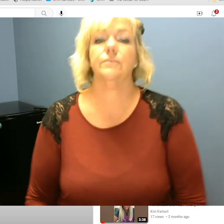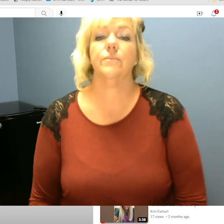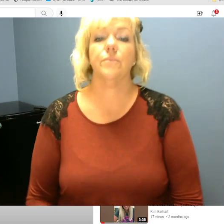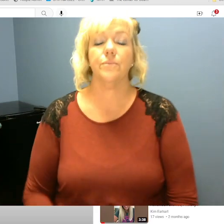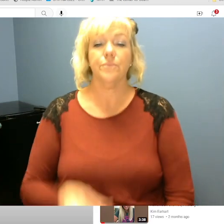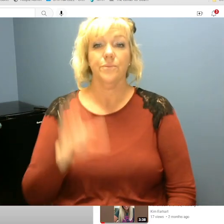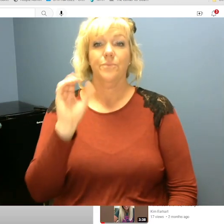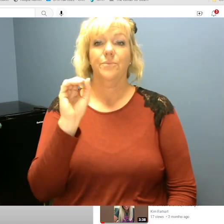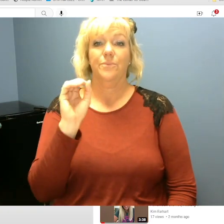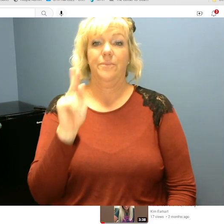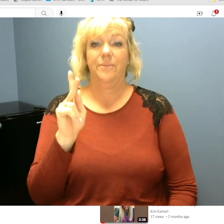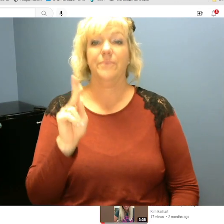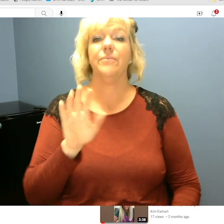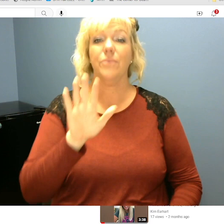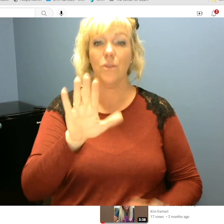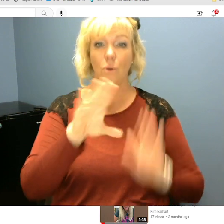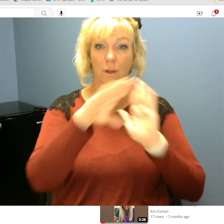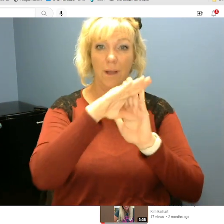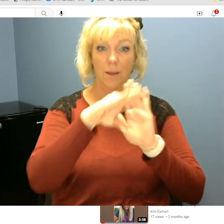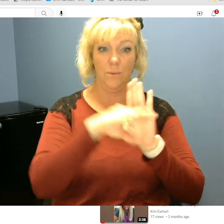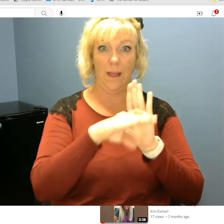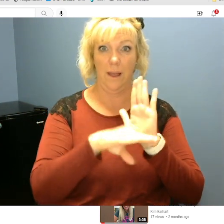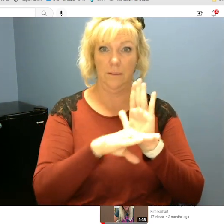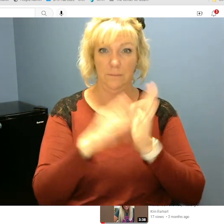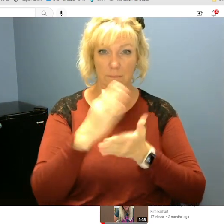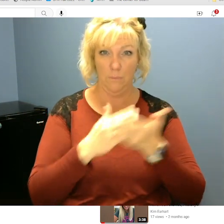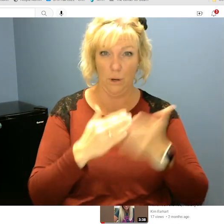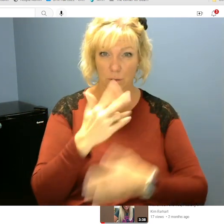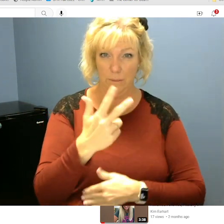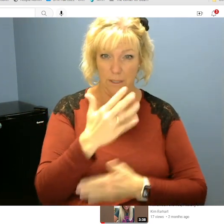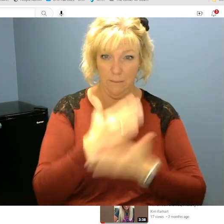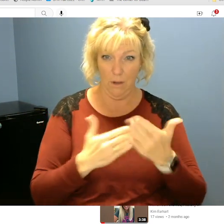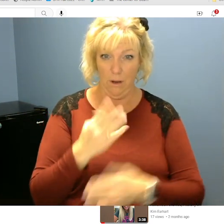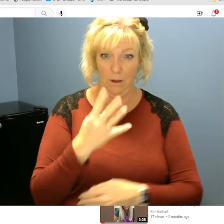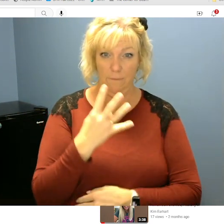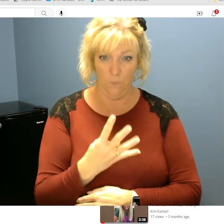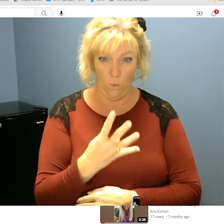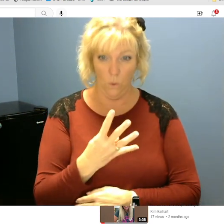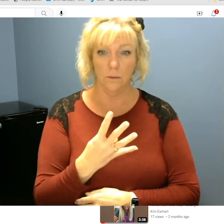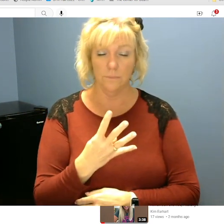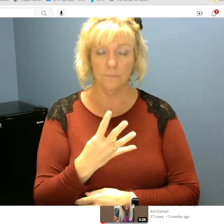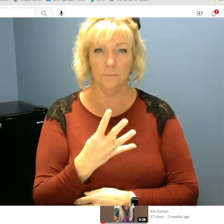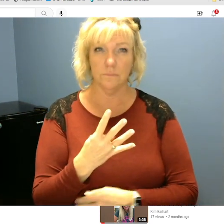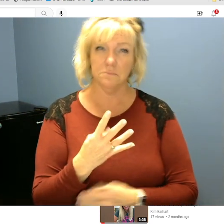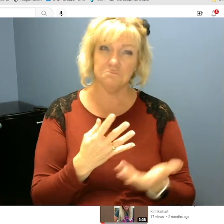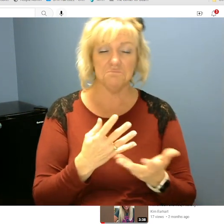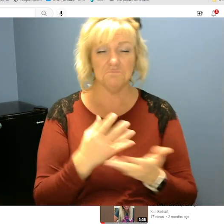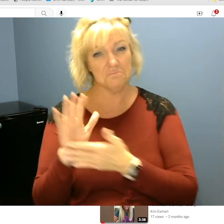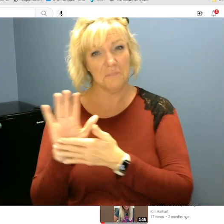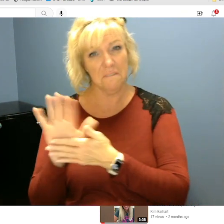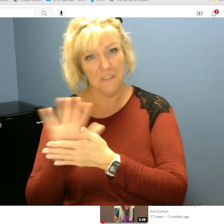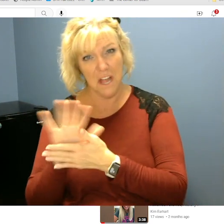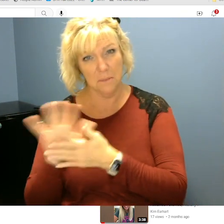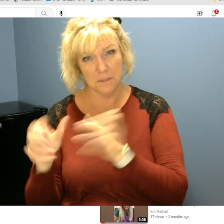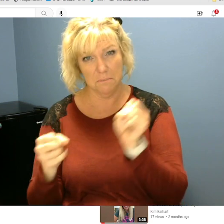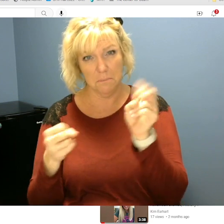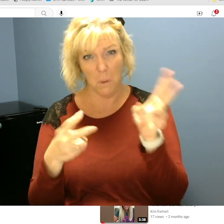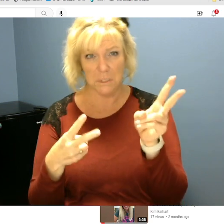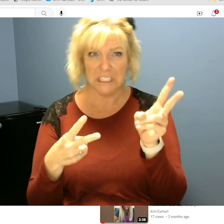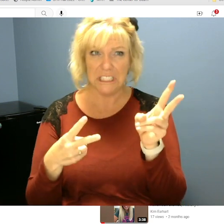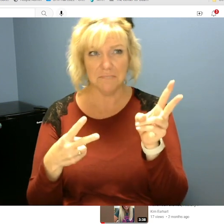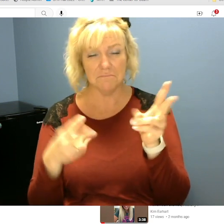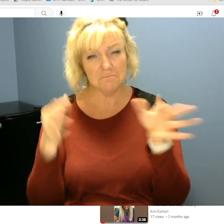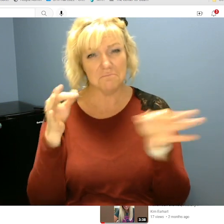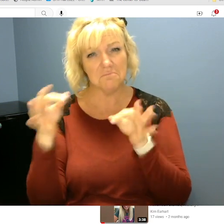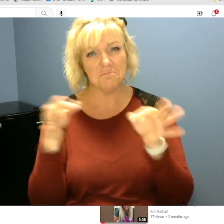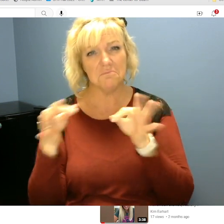All right. So for sections 3 and 4 on your outline, the films again do a pretty good job of hitting all of